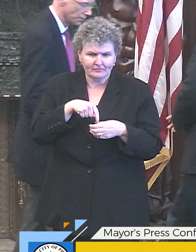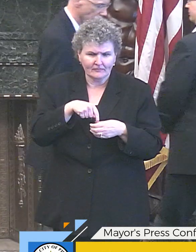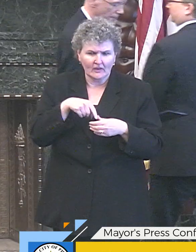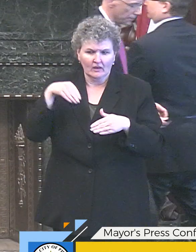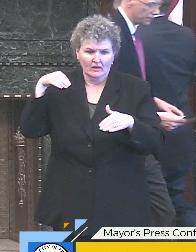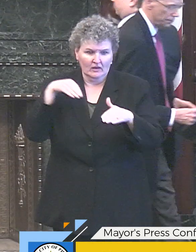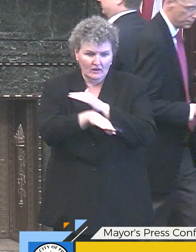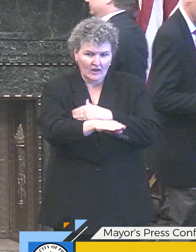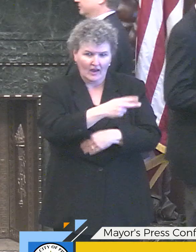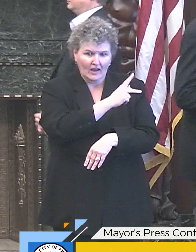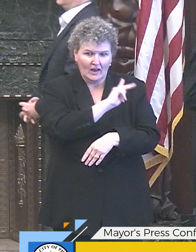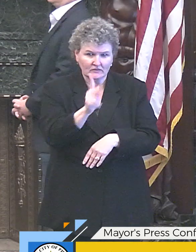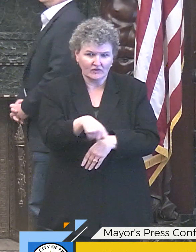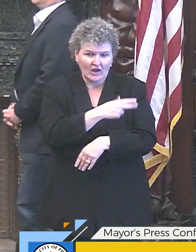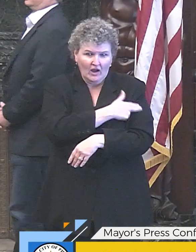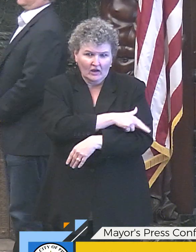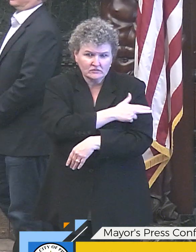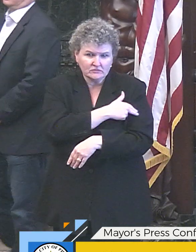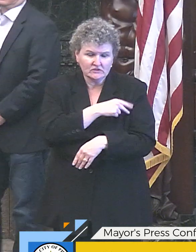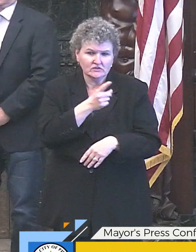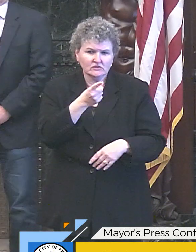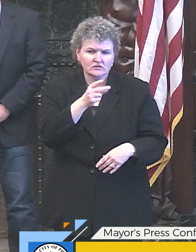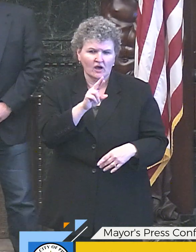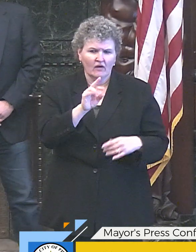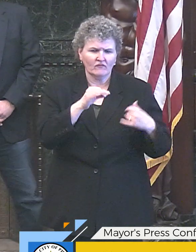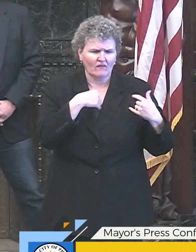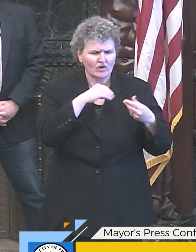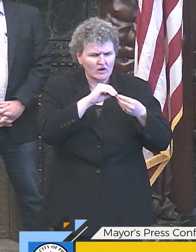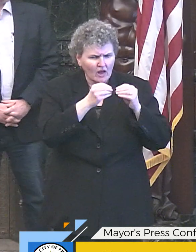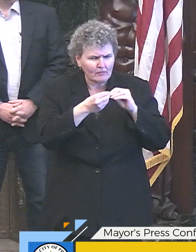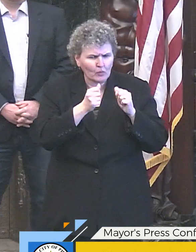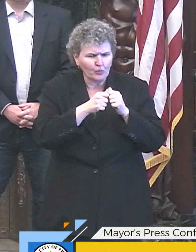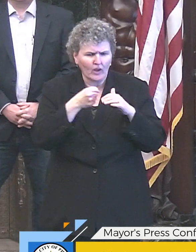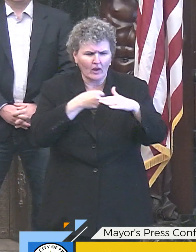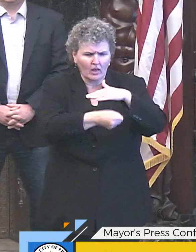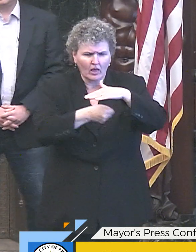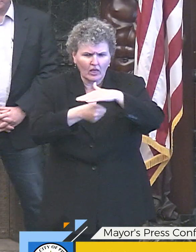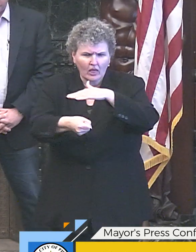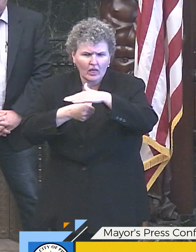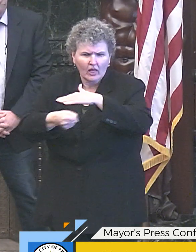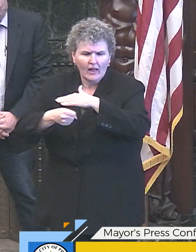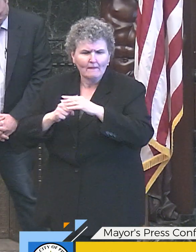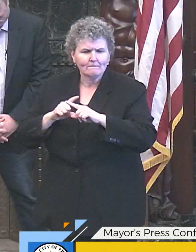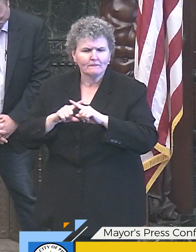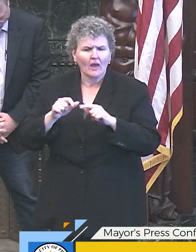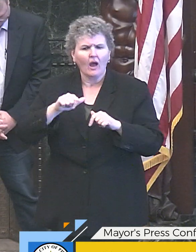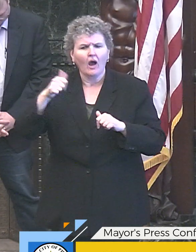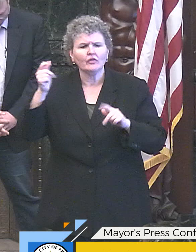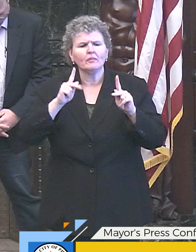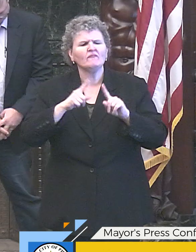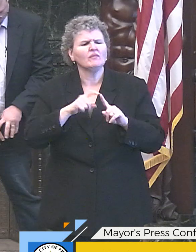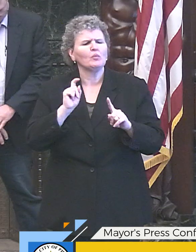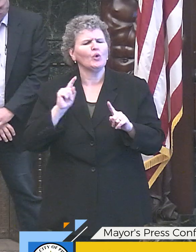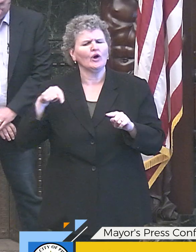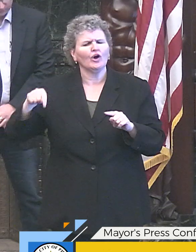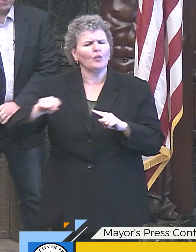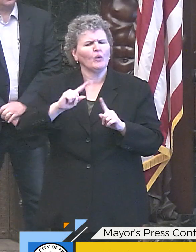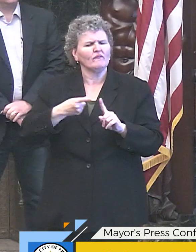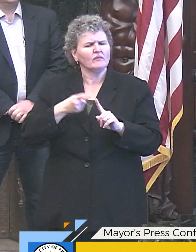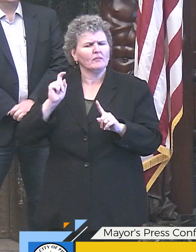know Dr. Farley gave some numbers of hospitalizations, but I'm wondering if he has any information on, are those people maybe coming from